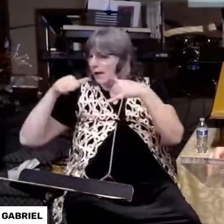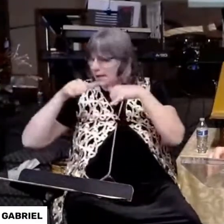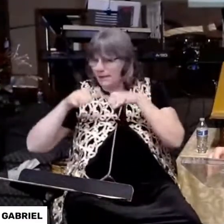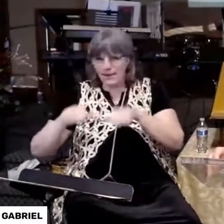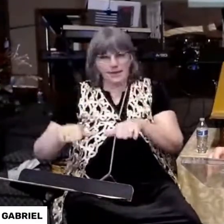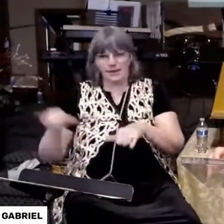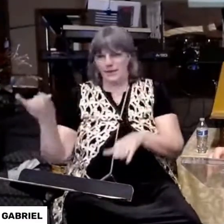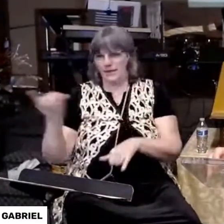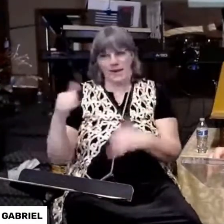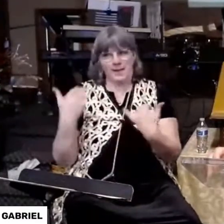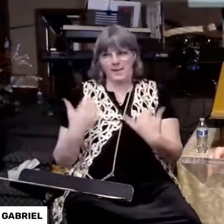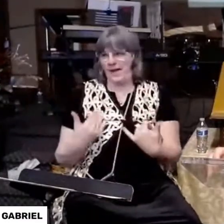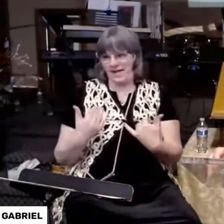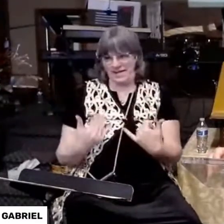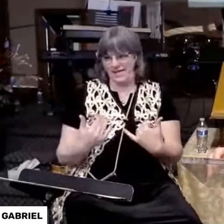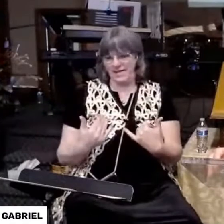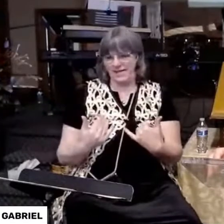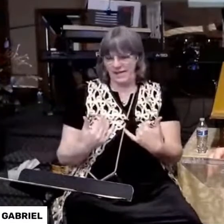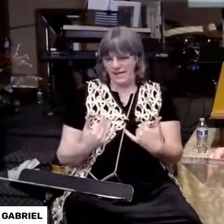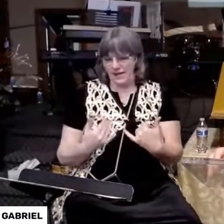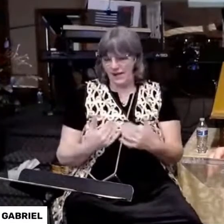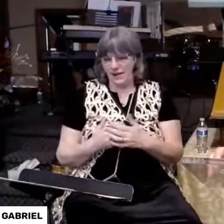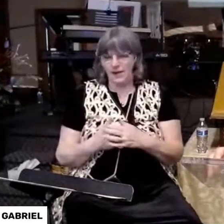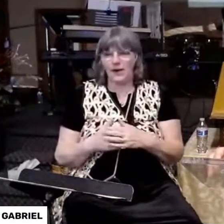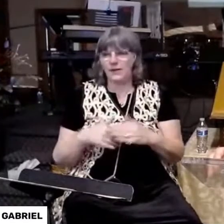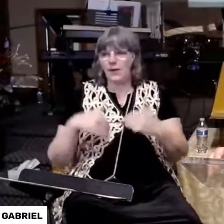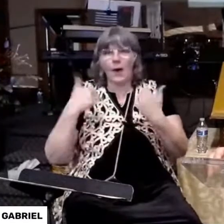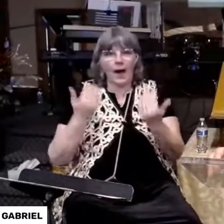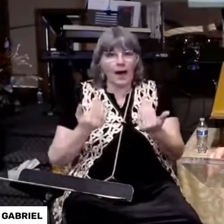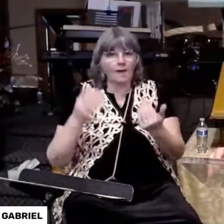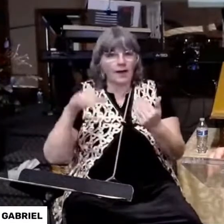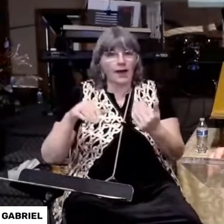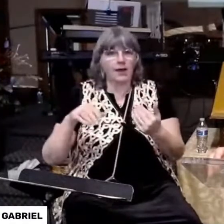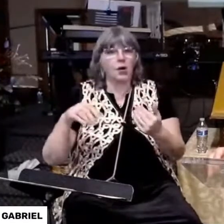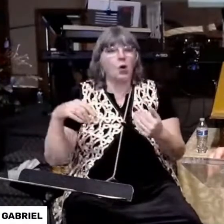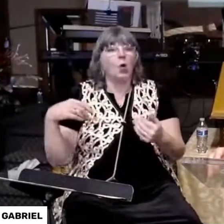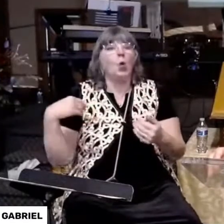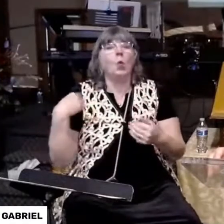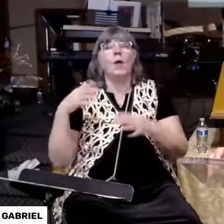and in our lives would it bring to the fore?